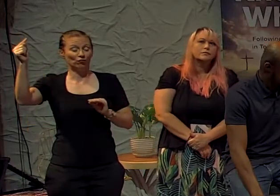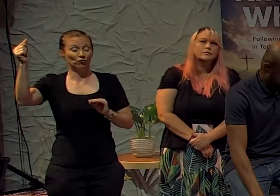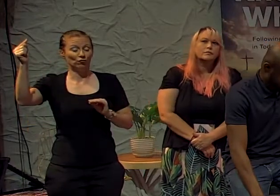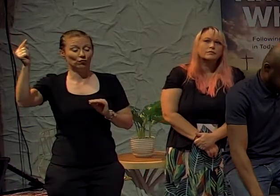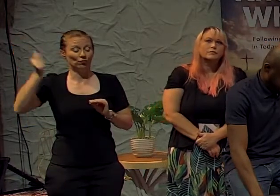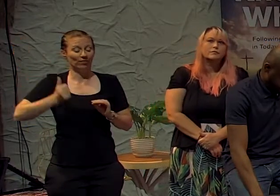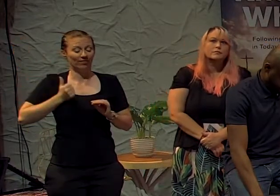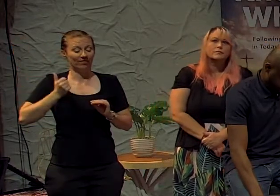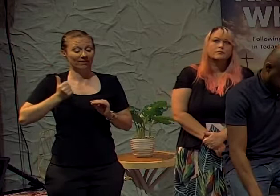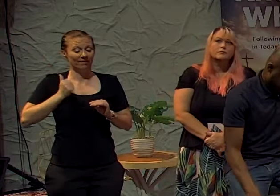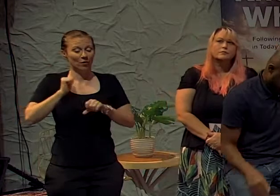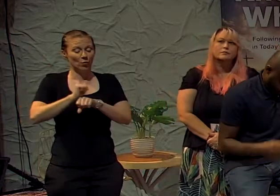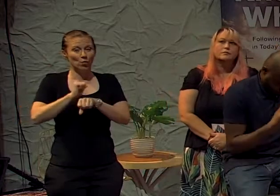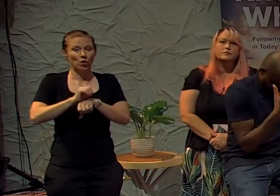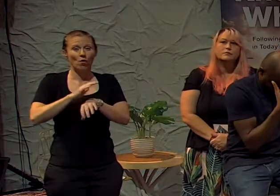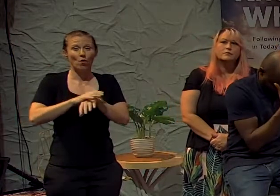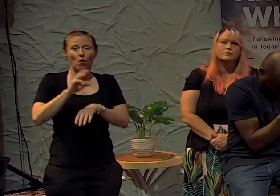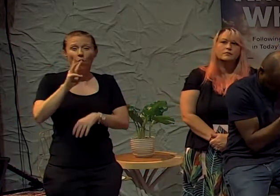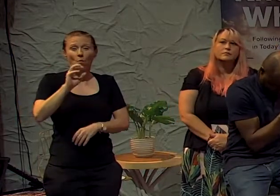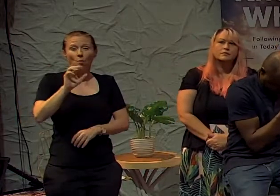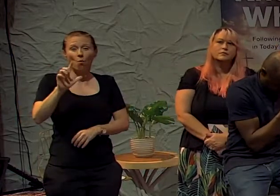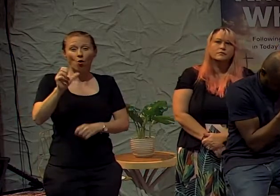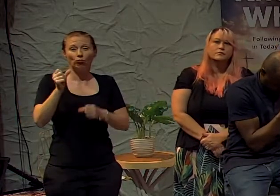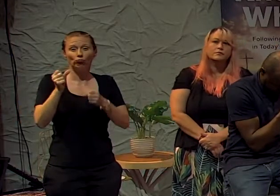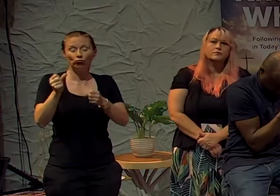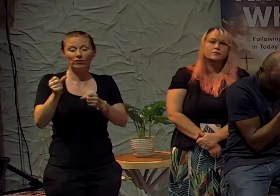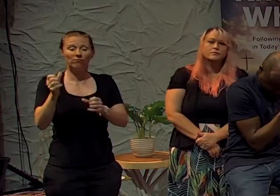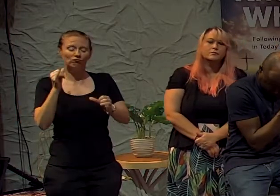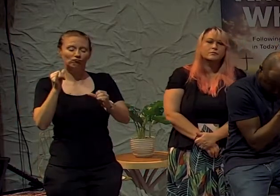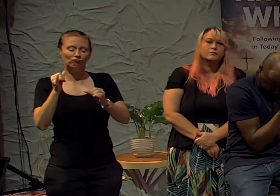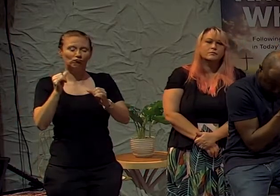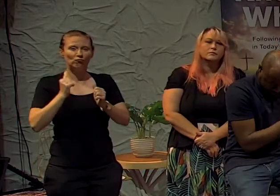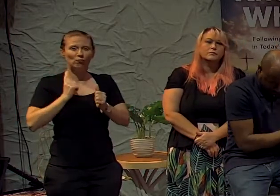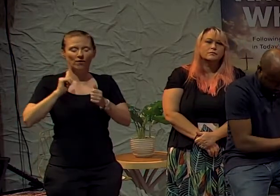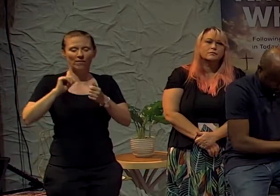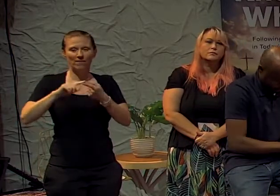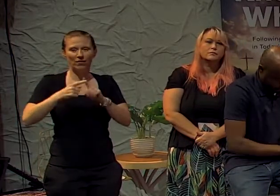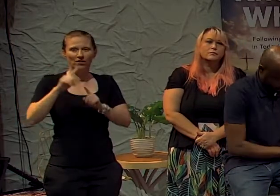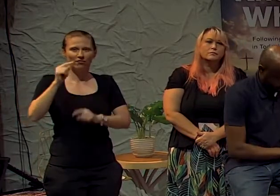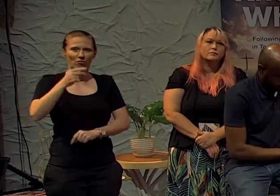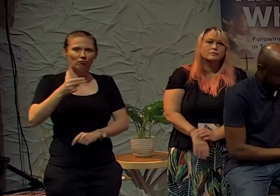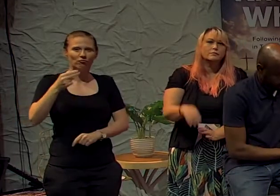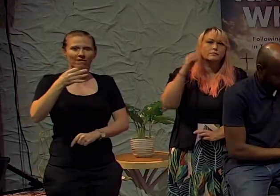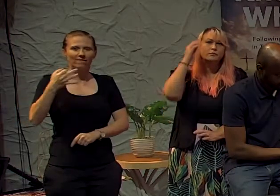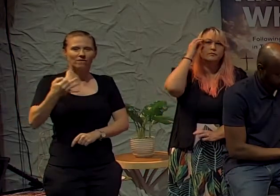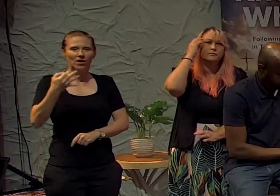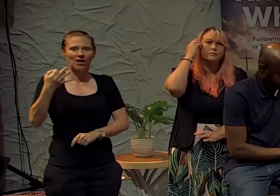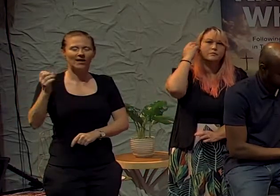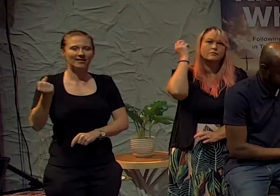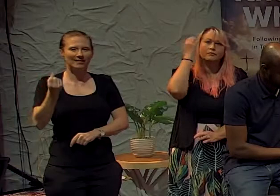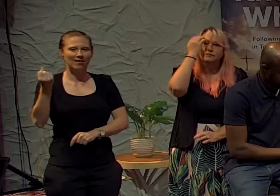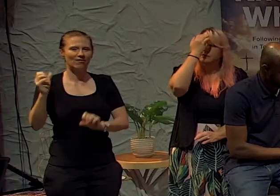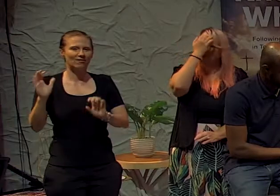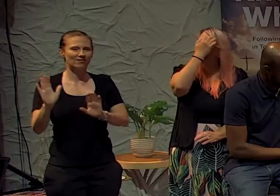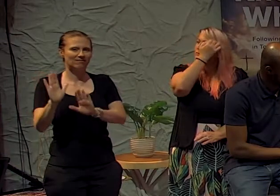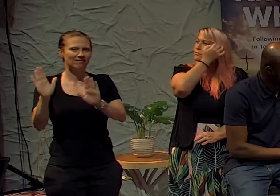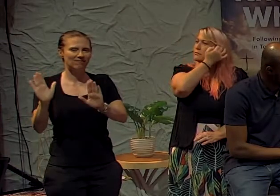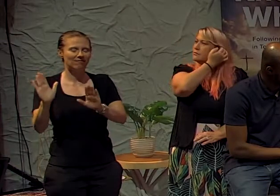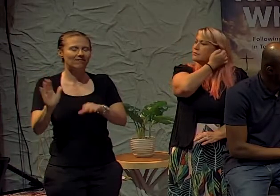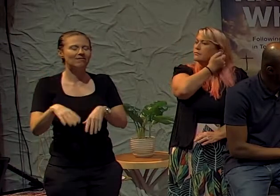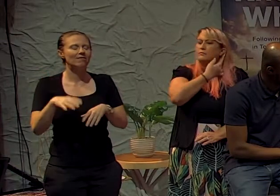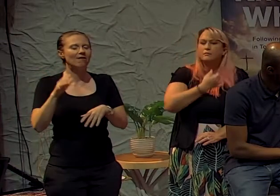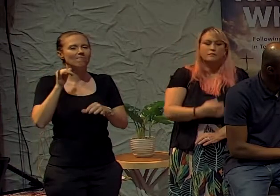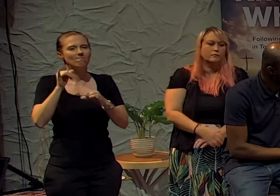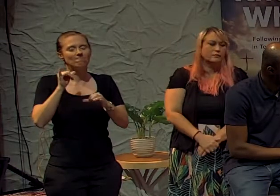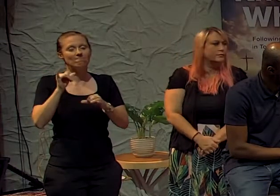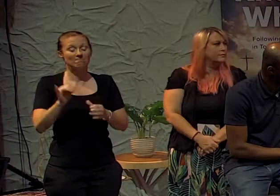was working on Wall Street, started drinking with my friends Thursday, Friday, Saturday, turned into Sunday. So